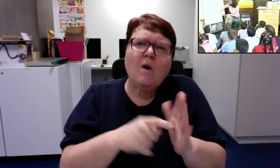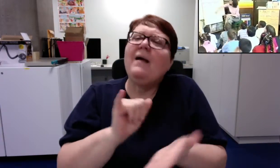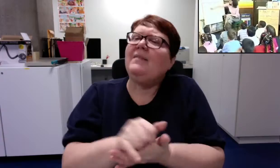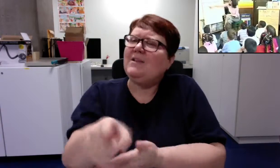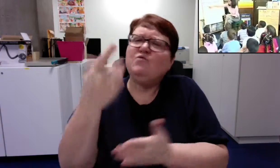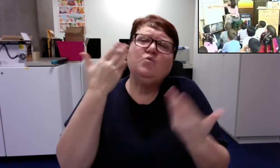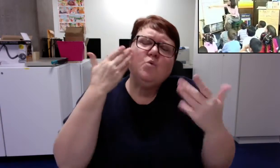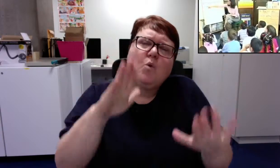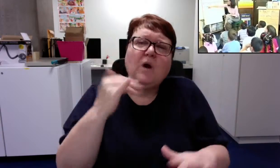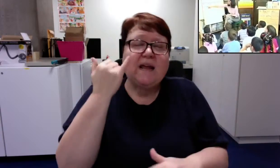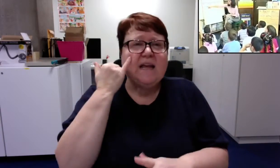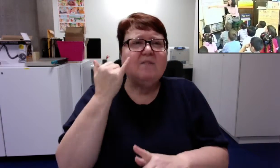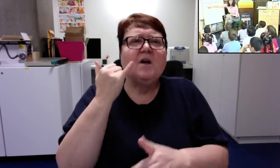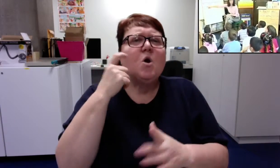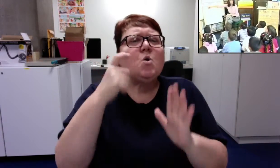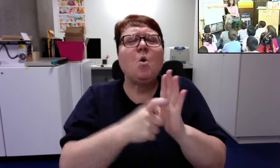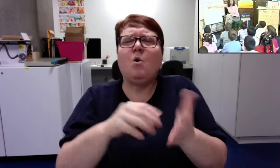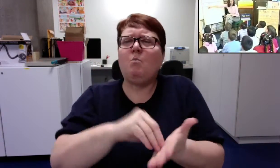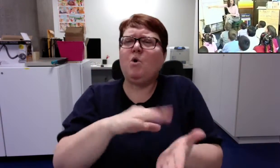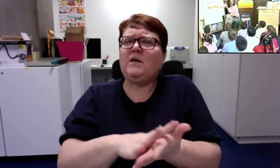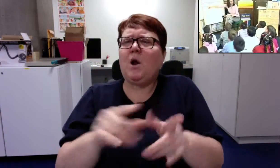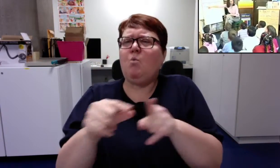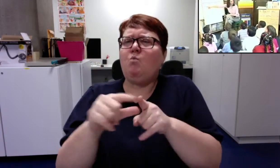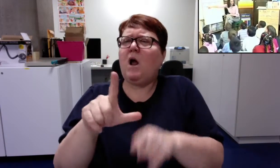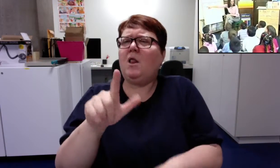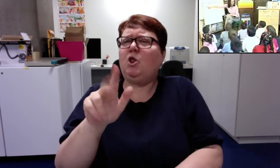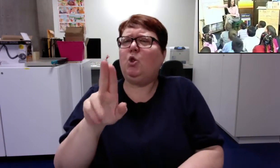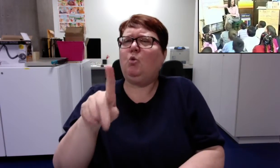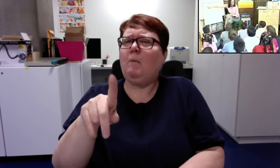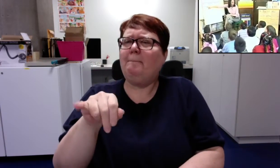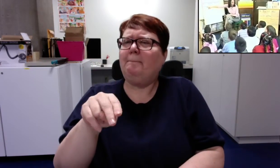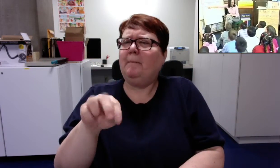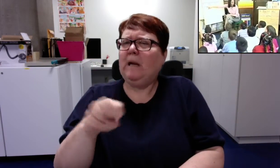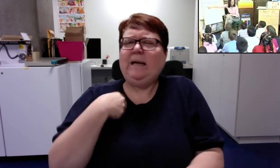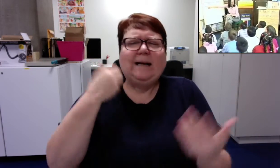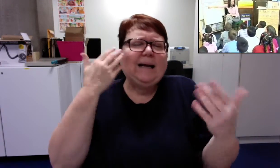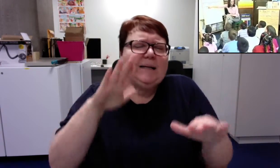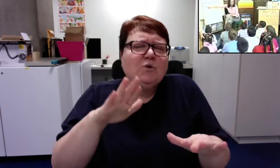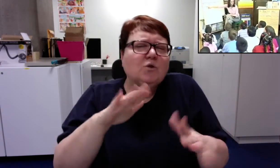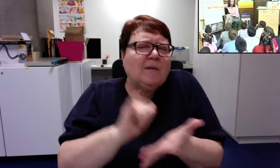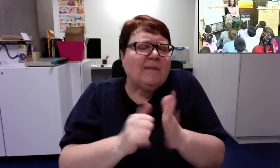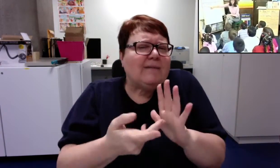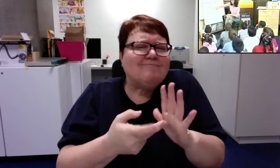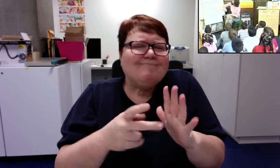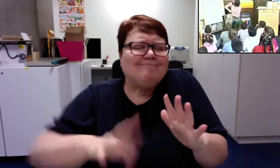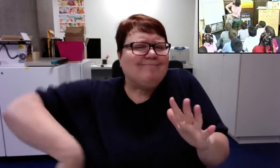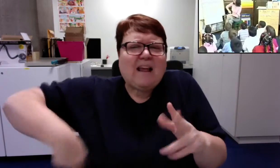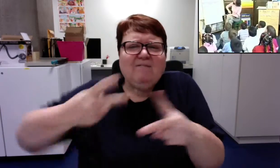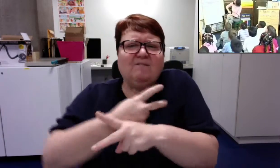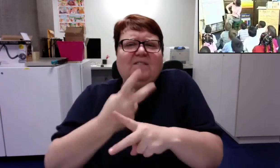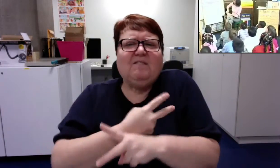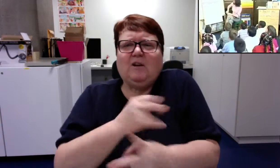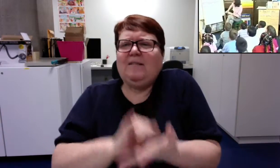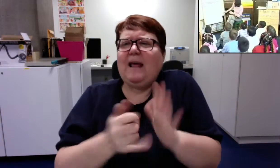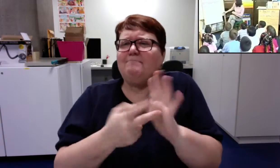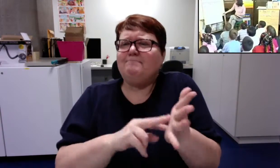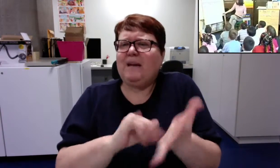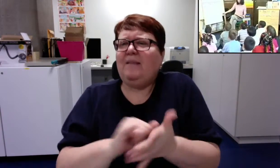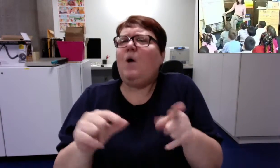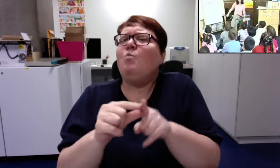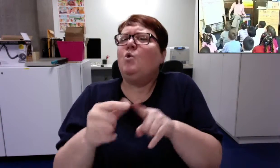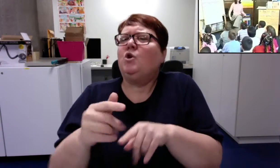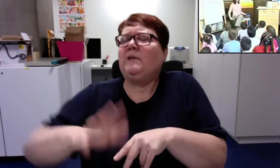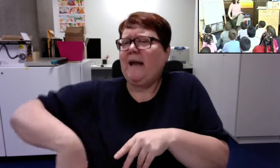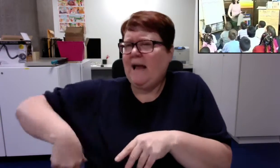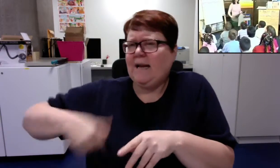know. If you notice, I put the word lupine because I didn't figure out what that word means yet. So I'm going to leave that for us to figure out. I'm